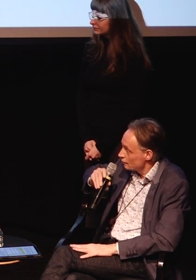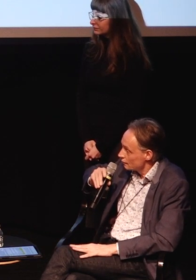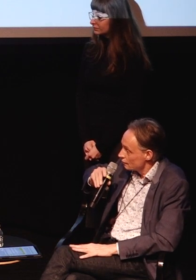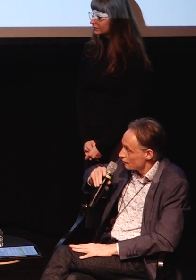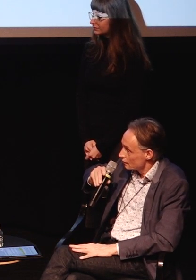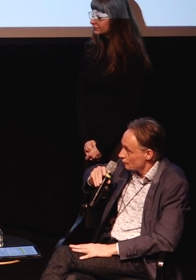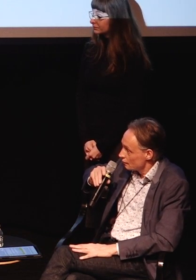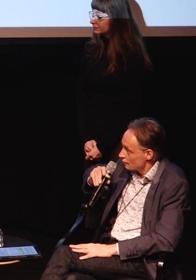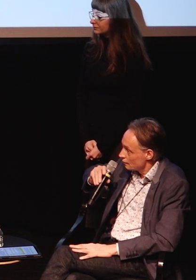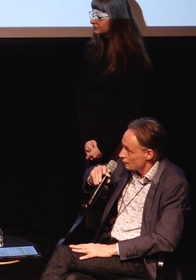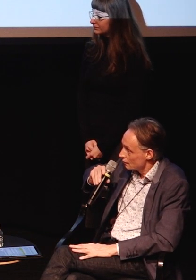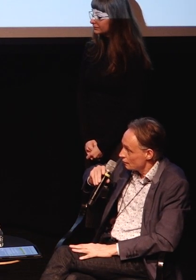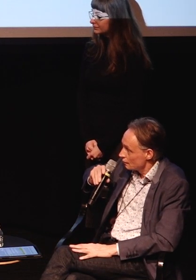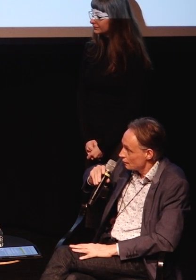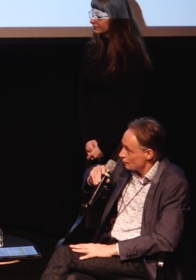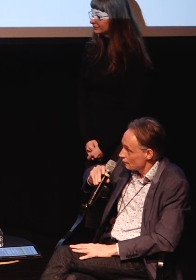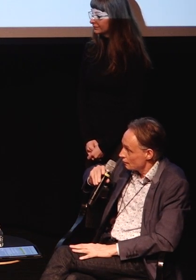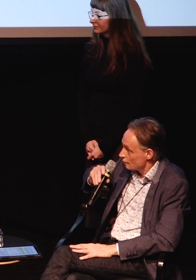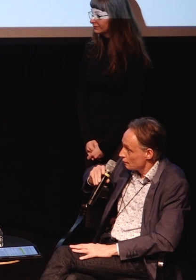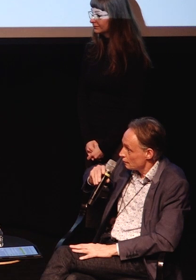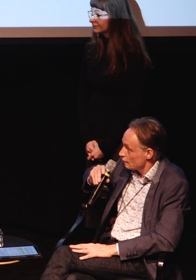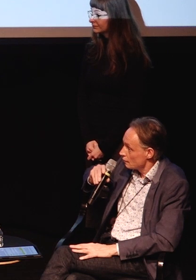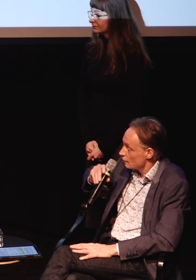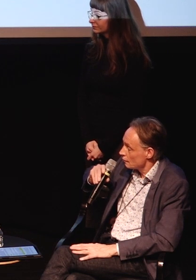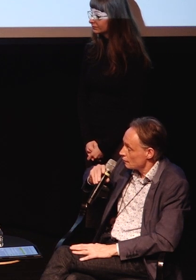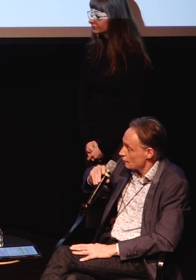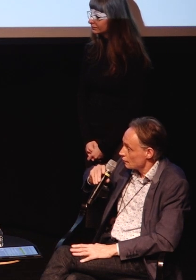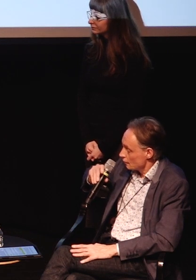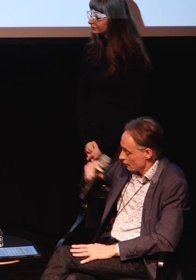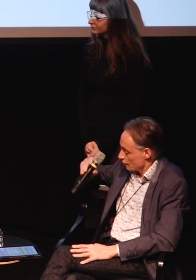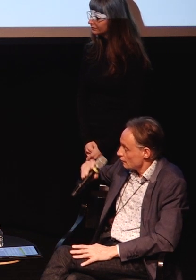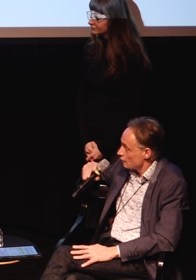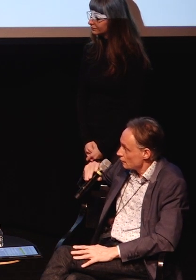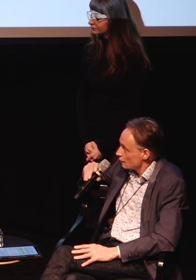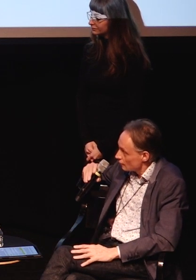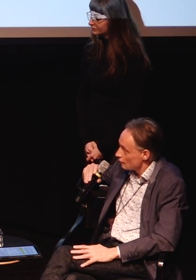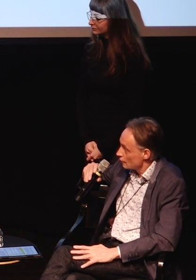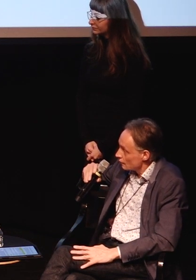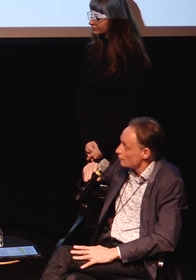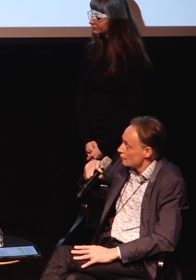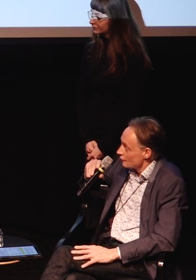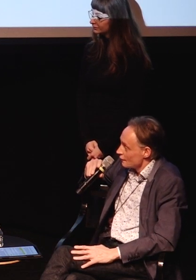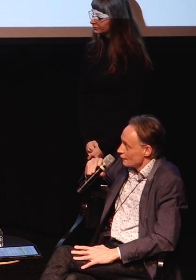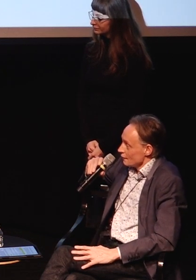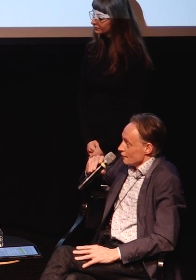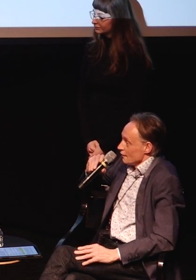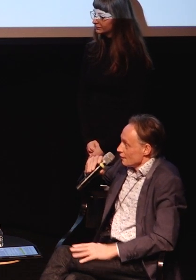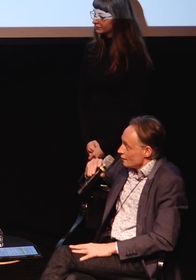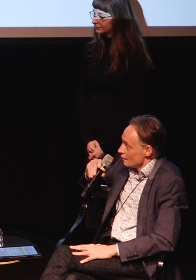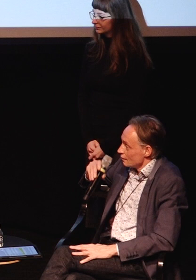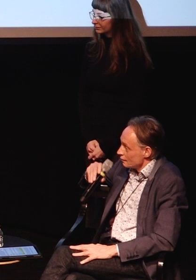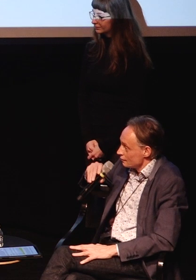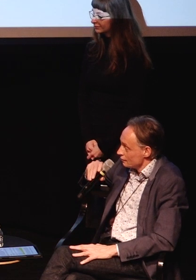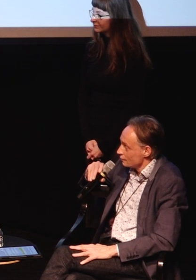dancing, and they, you know, they saw this little girl who was so talented, so they kept pushing me and pushing me towards that direction and pulling me away